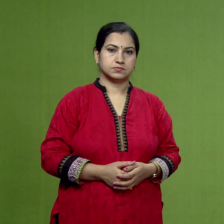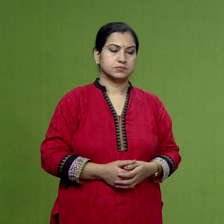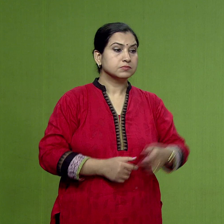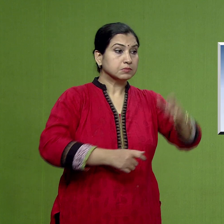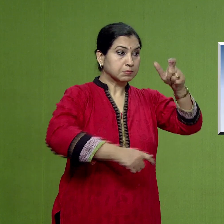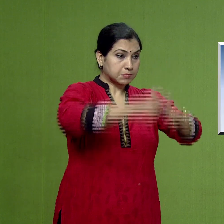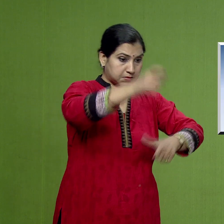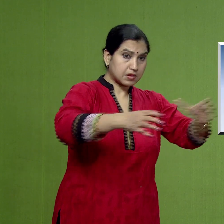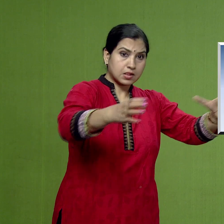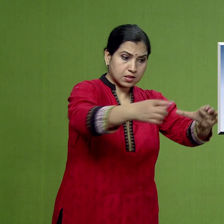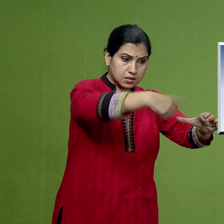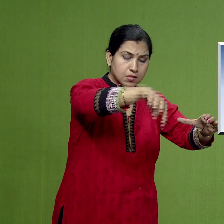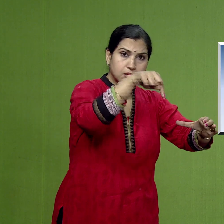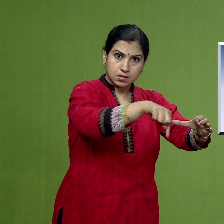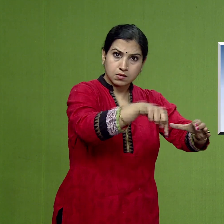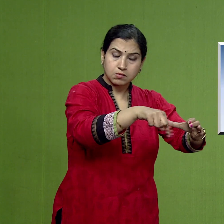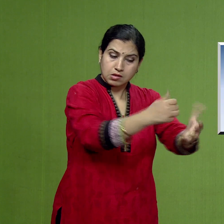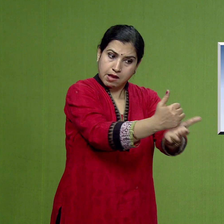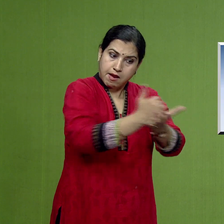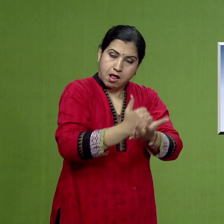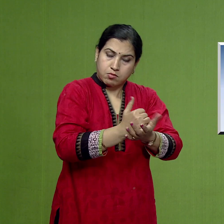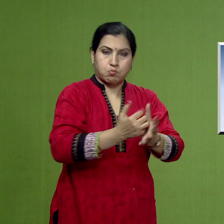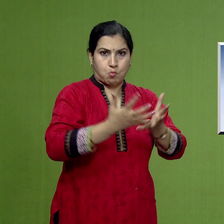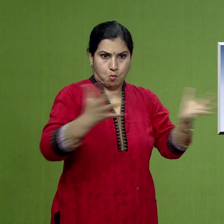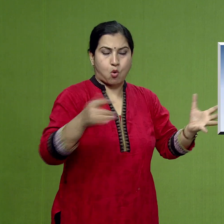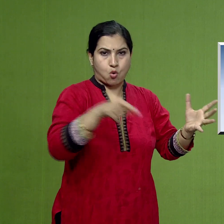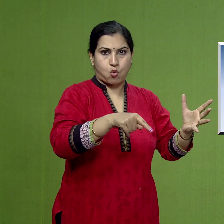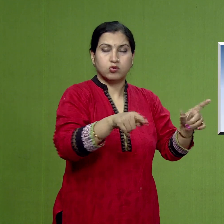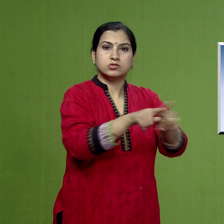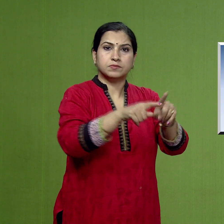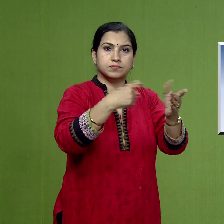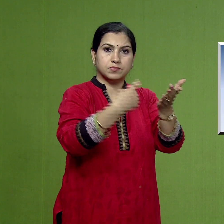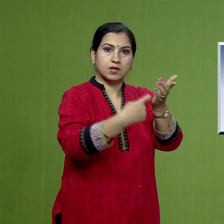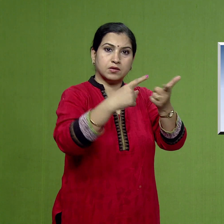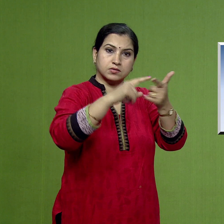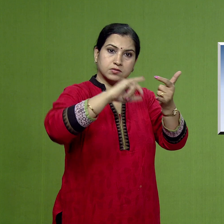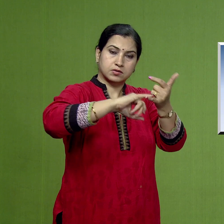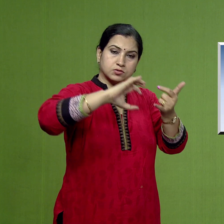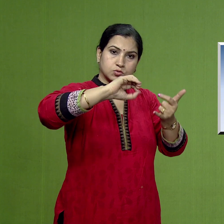Population is one such resource that occurs naturally.